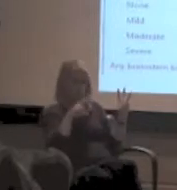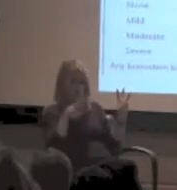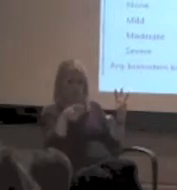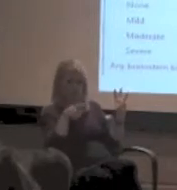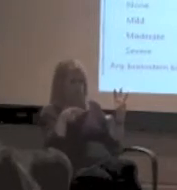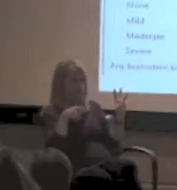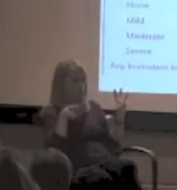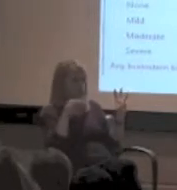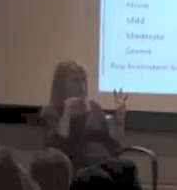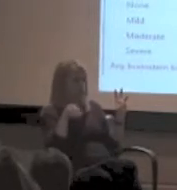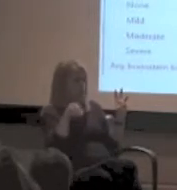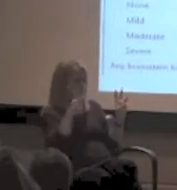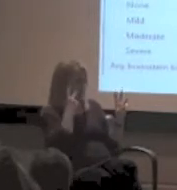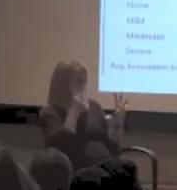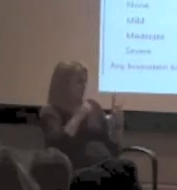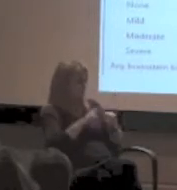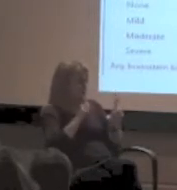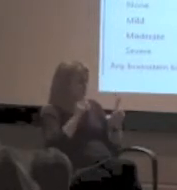born